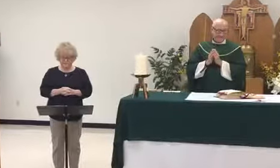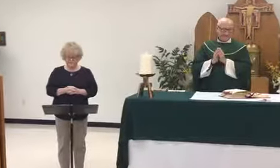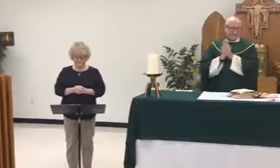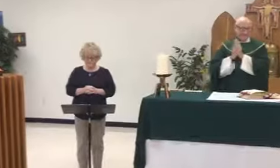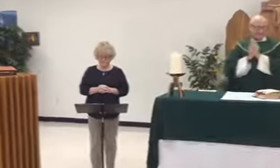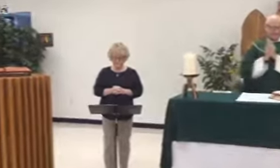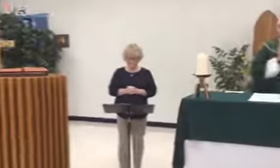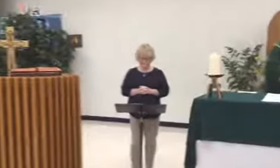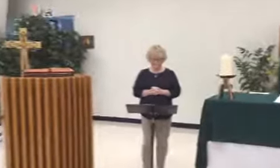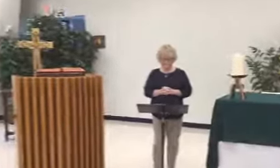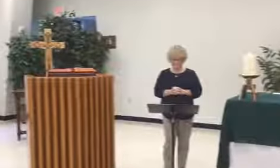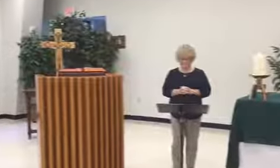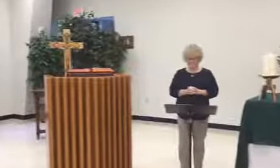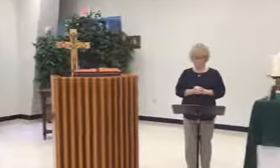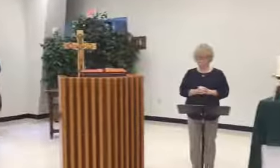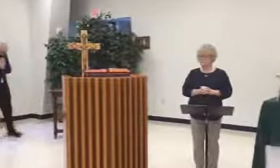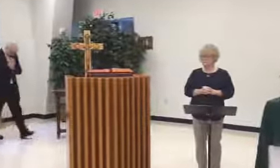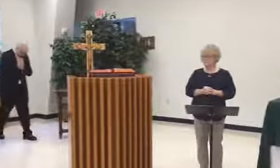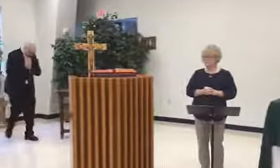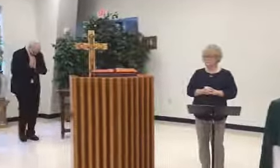Amen.